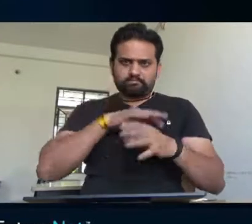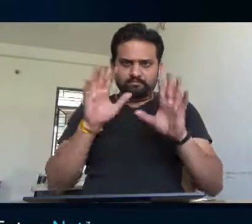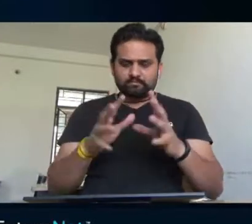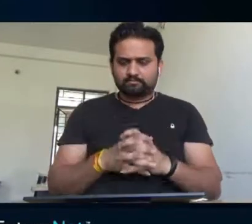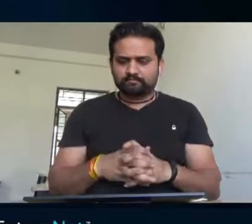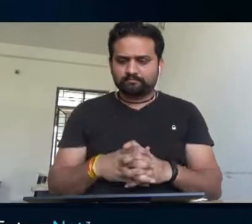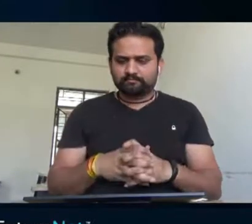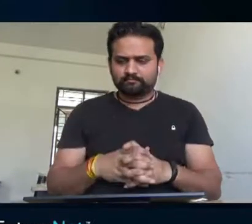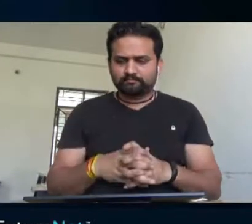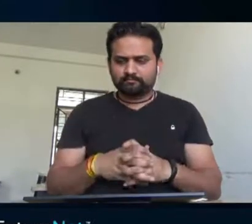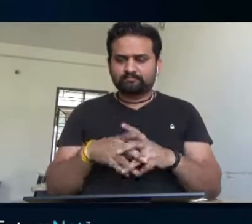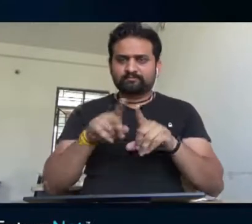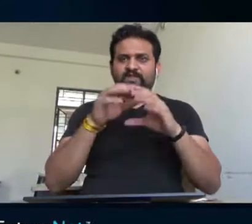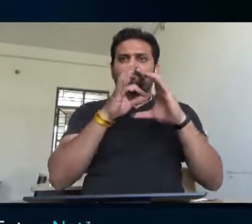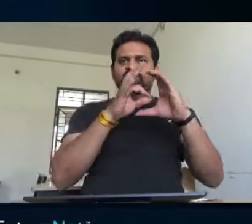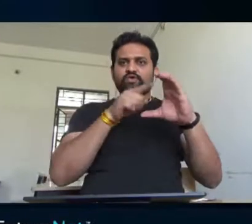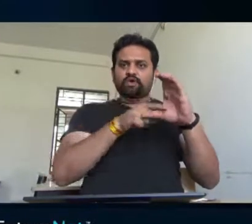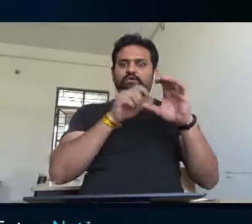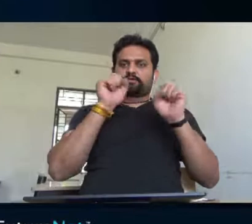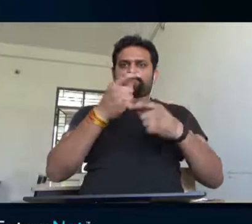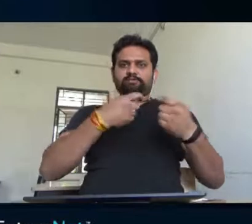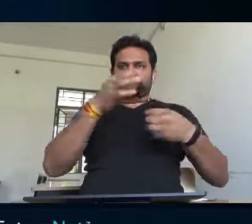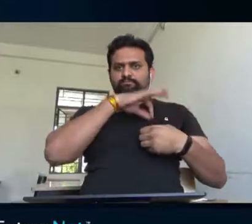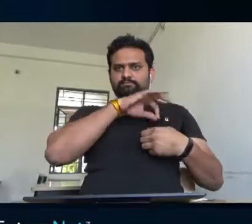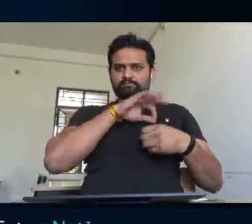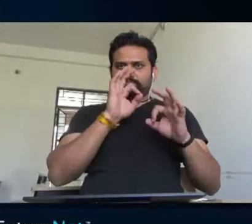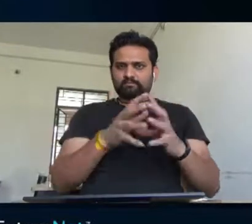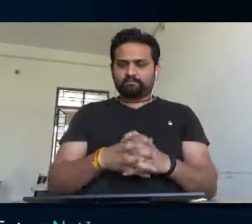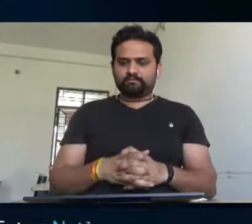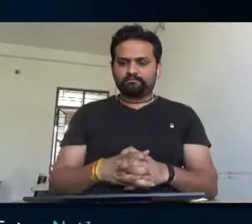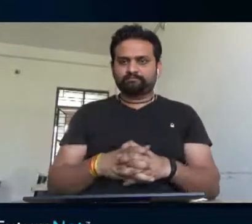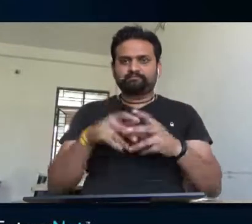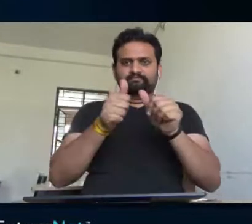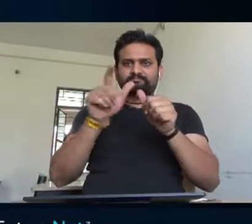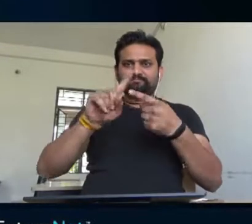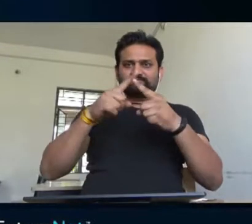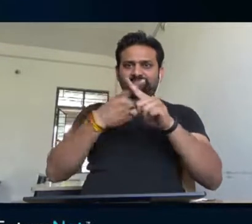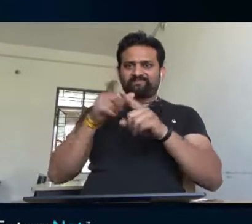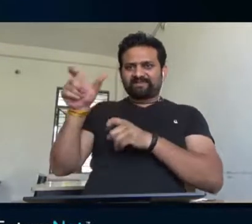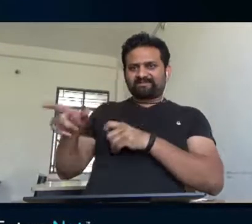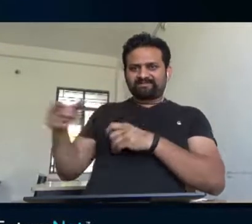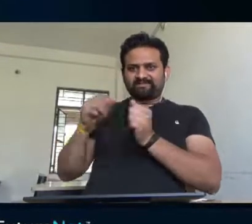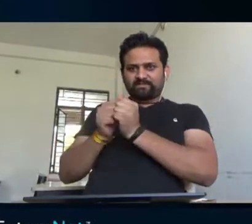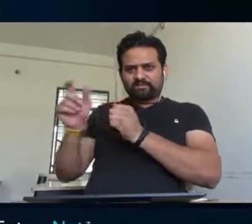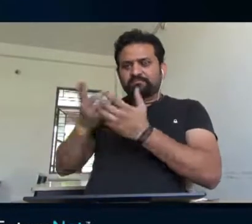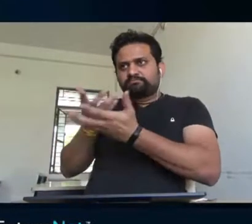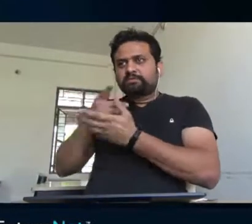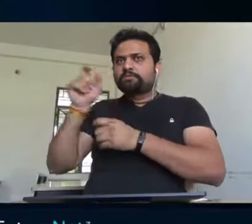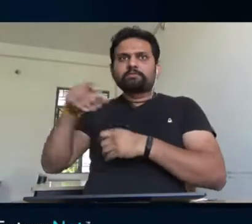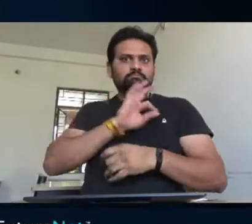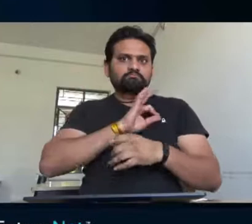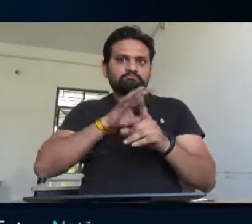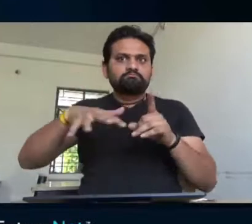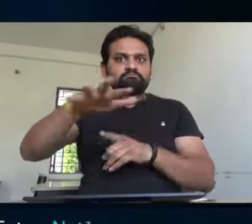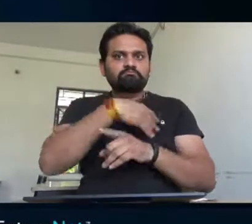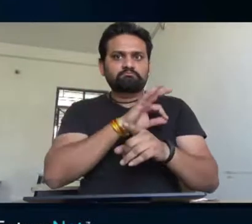from Futuro Network. So Alex is sitting here. We have spoken about that the people like it. Of course,